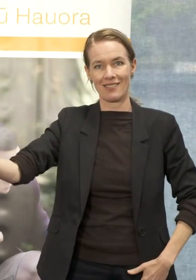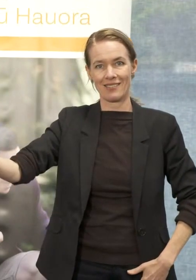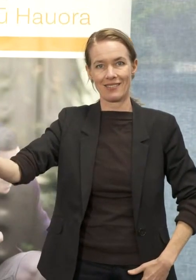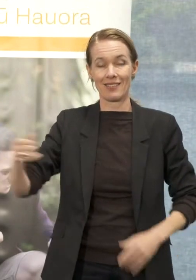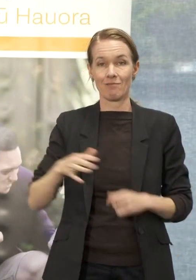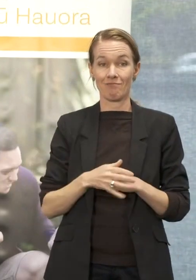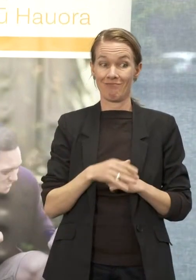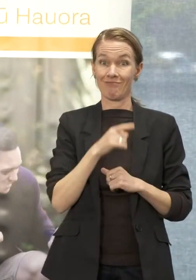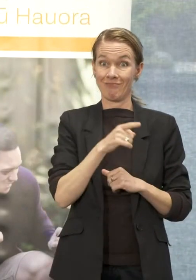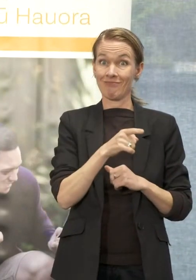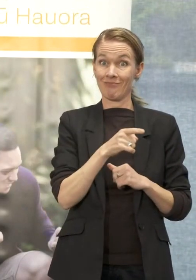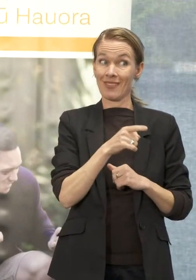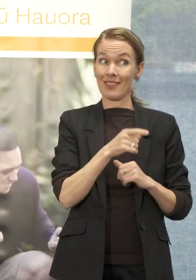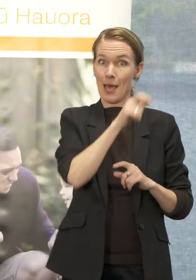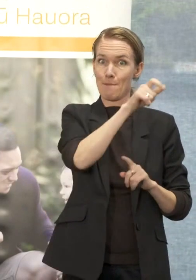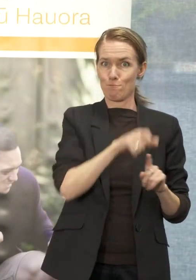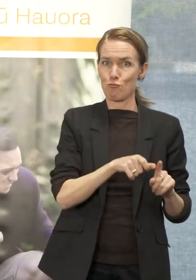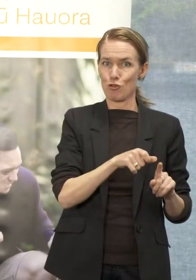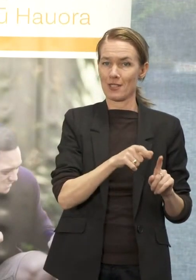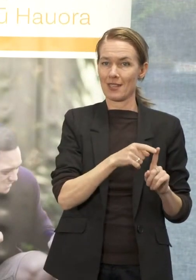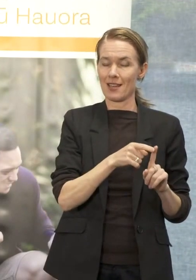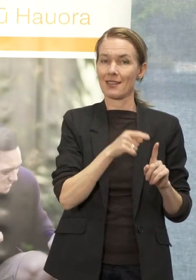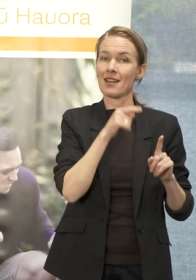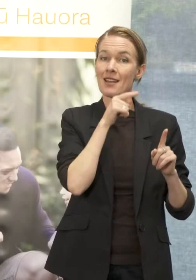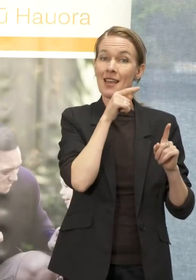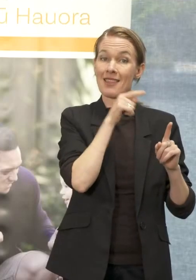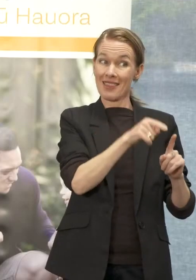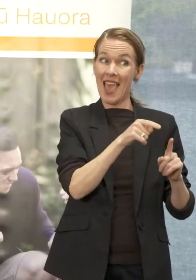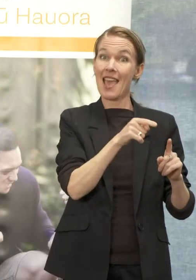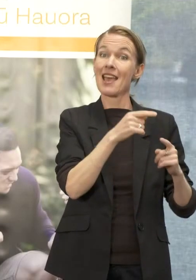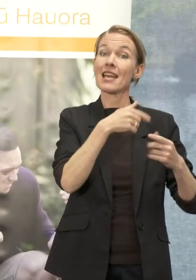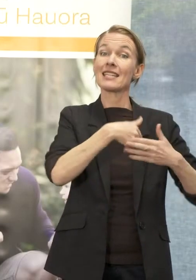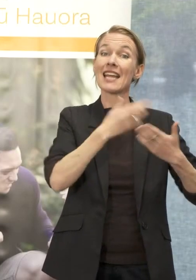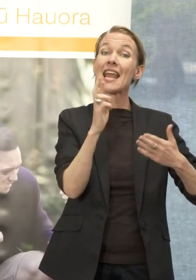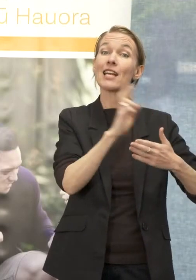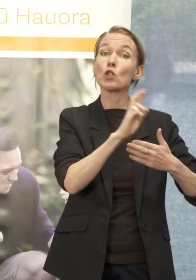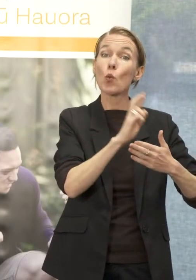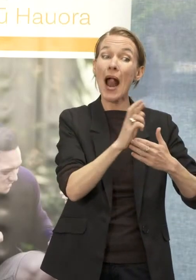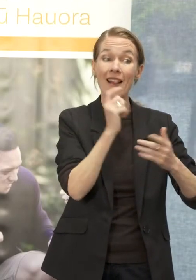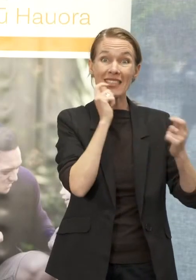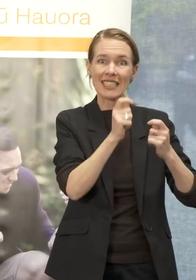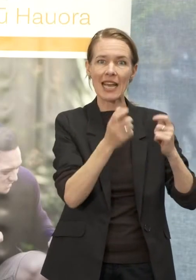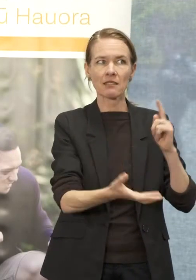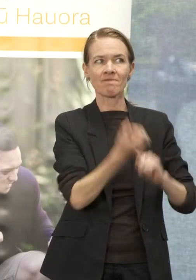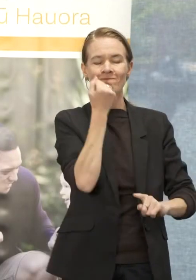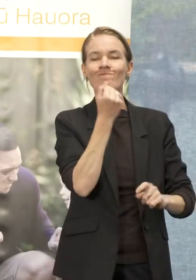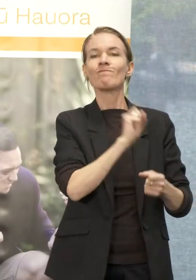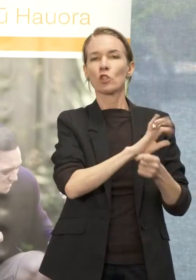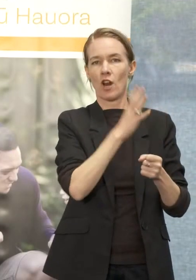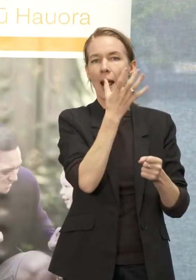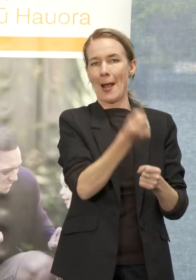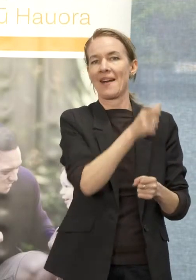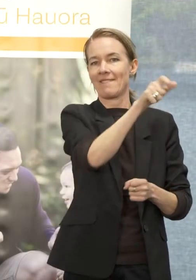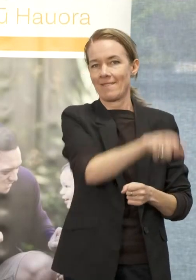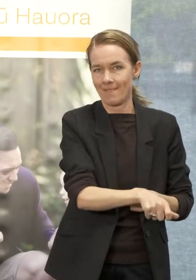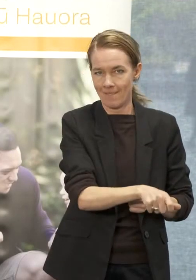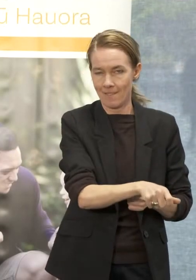That returnee tested positive on day 12 of their stay in managed isolation,